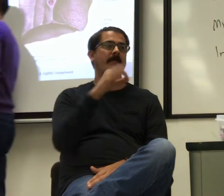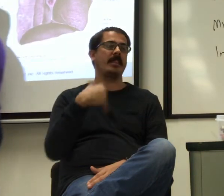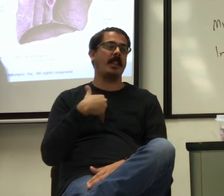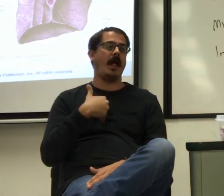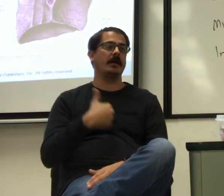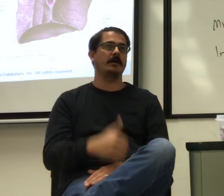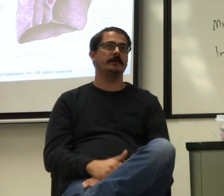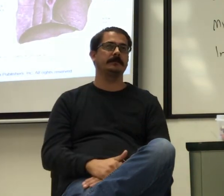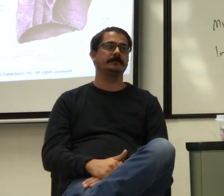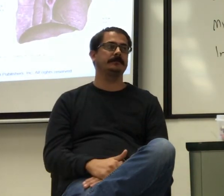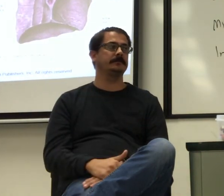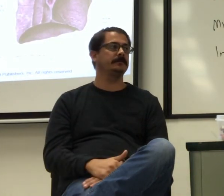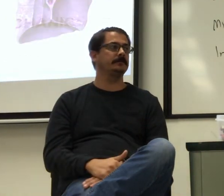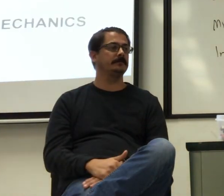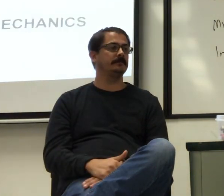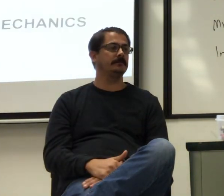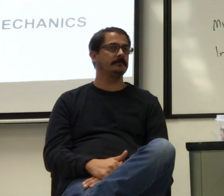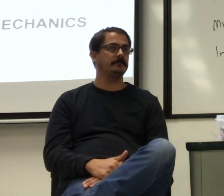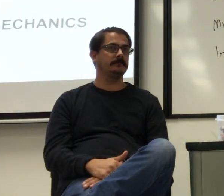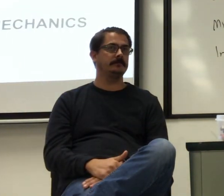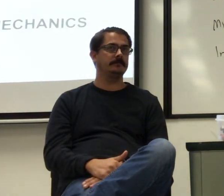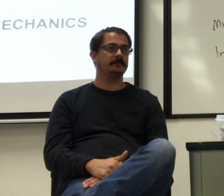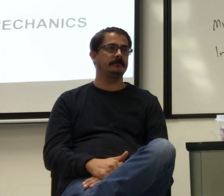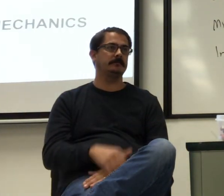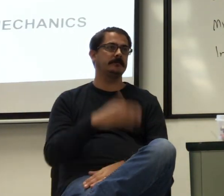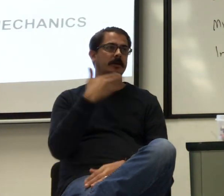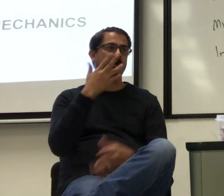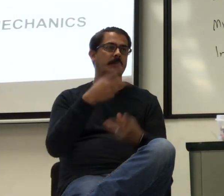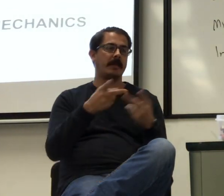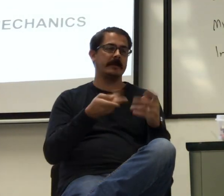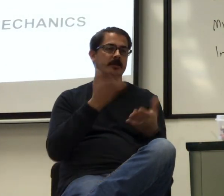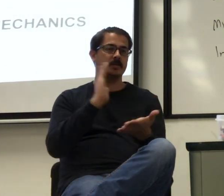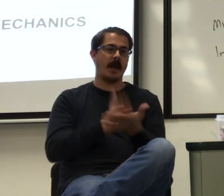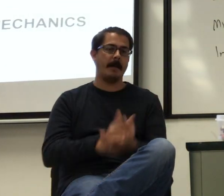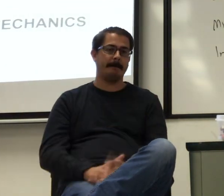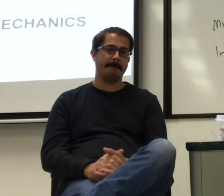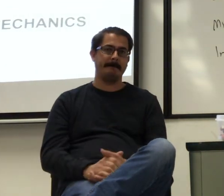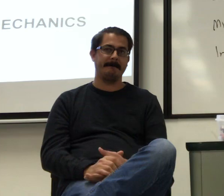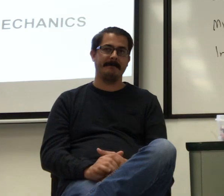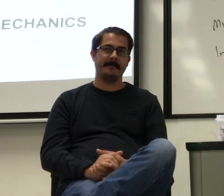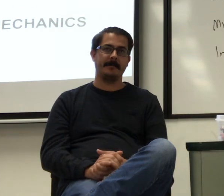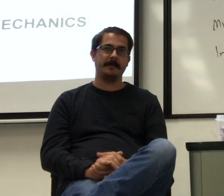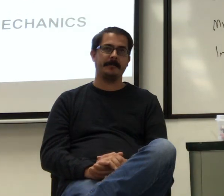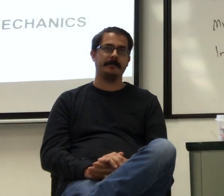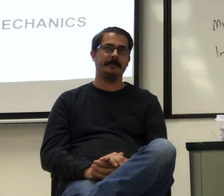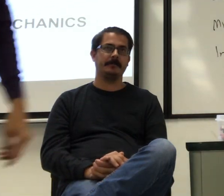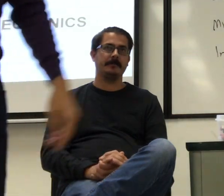This is a good place to stop.